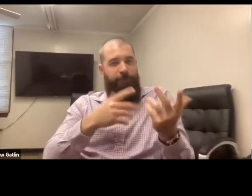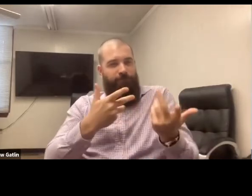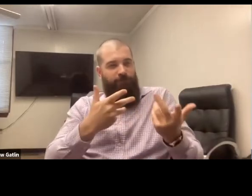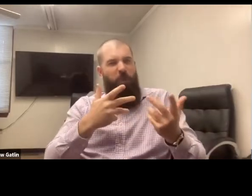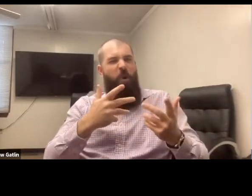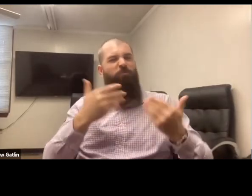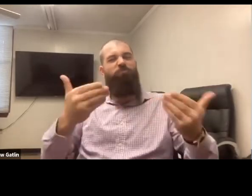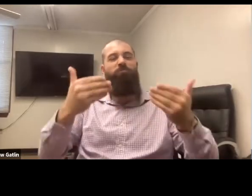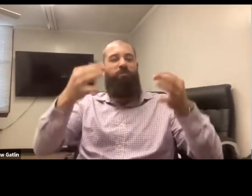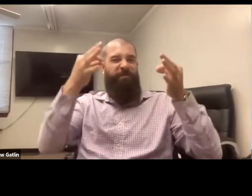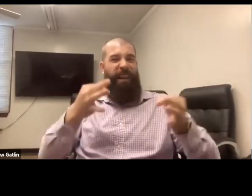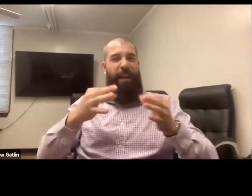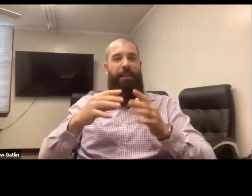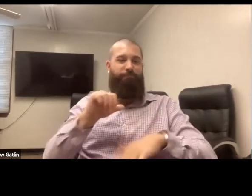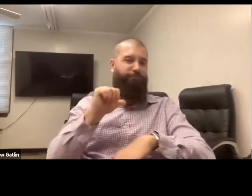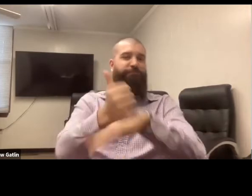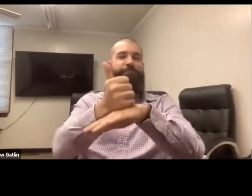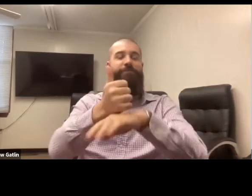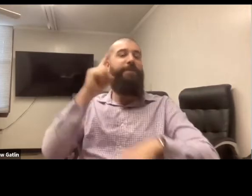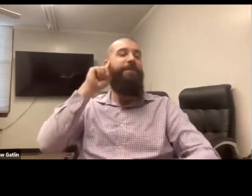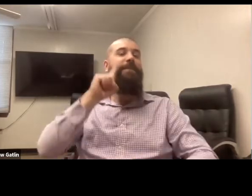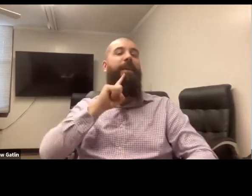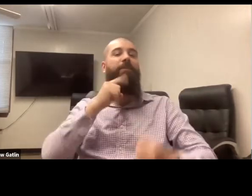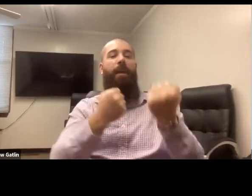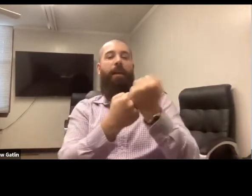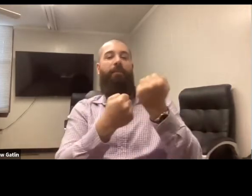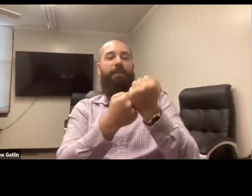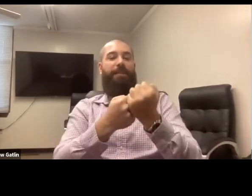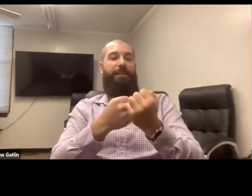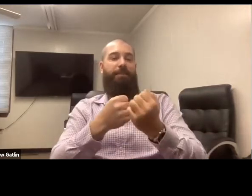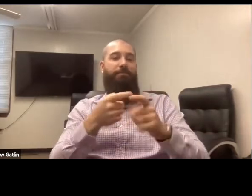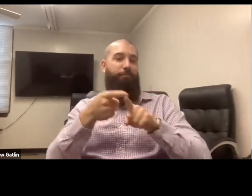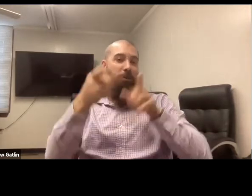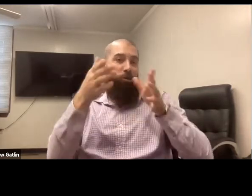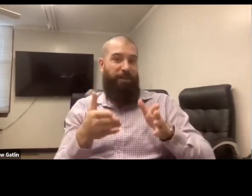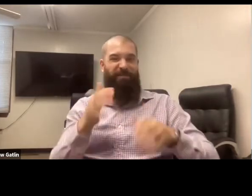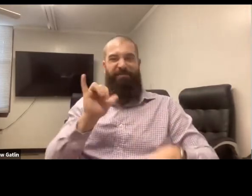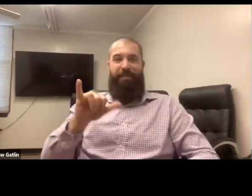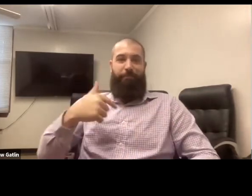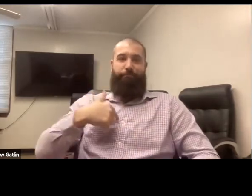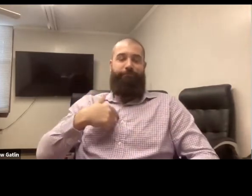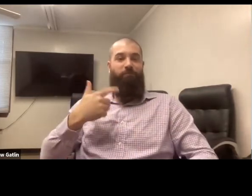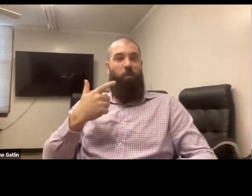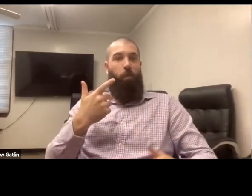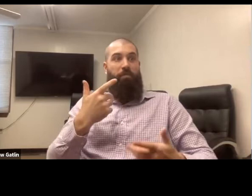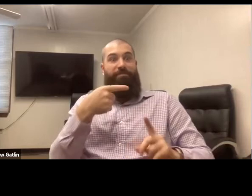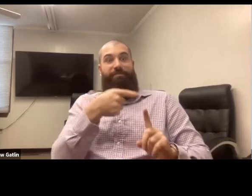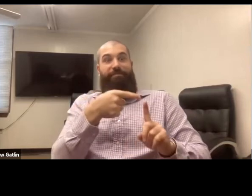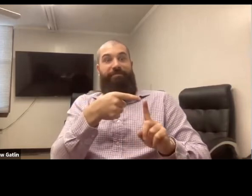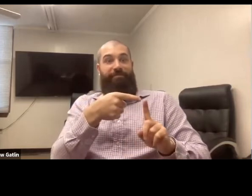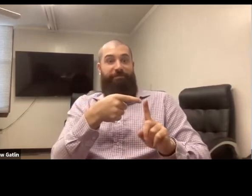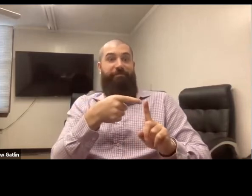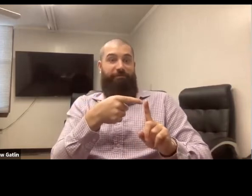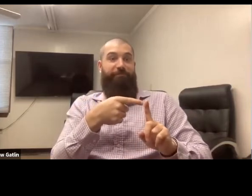we have a team and we discuss, you know, we've decided to set up a deaf advocacy program or deaf